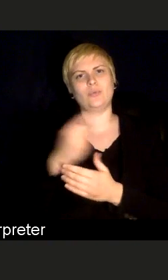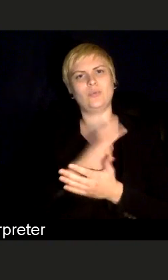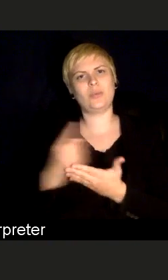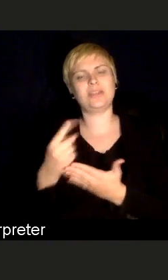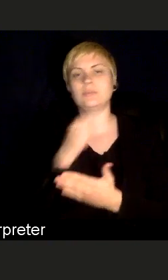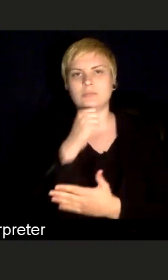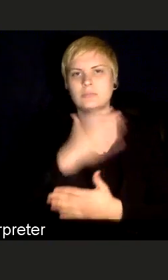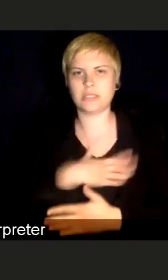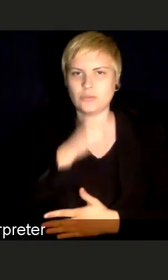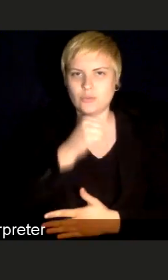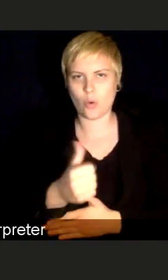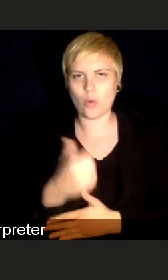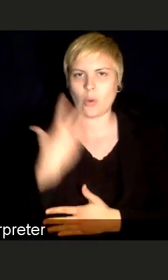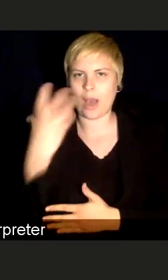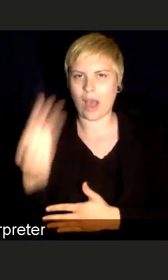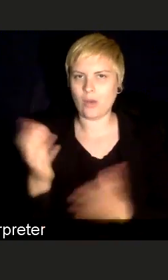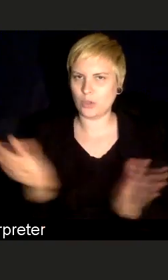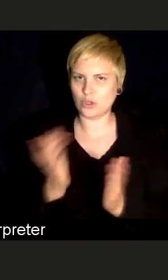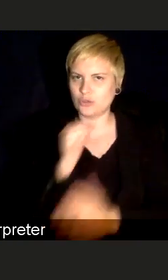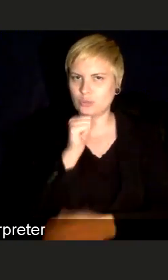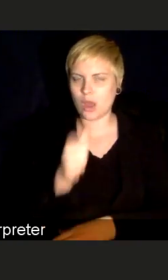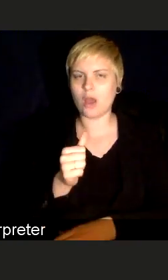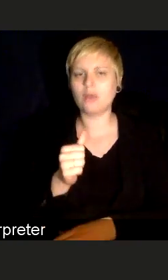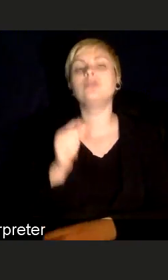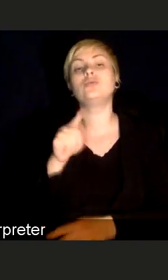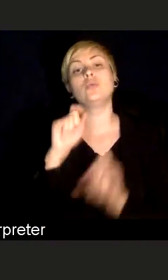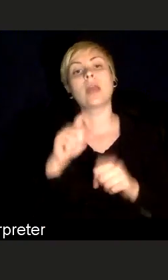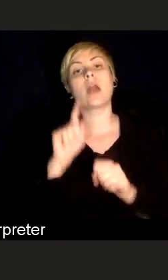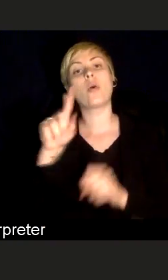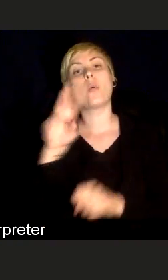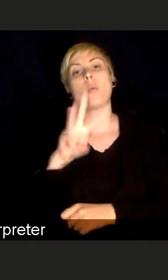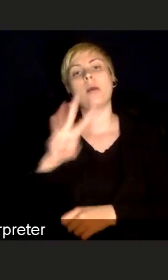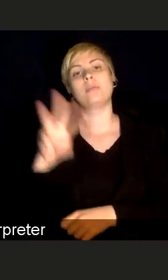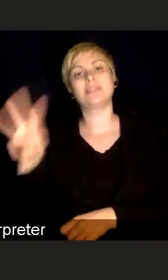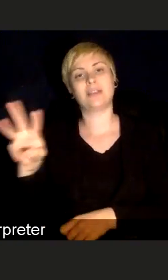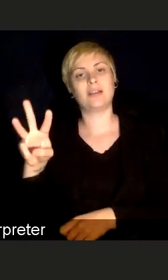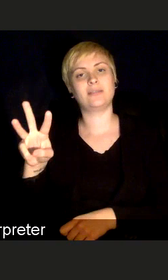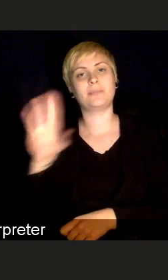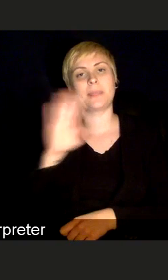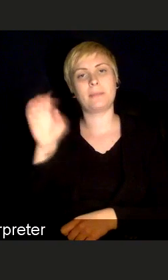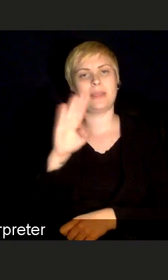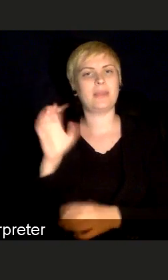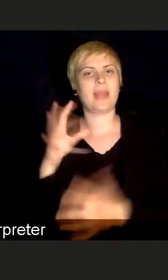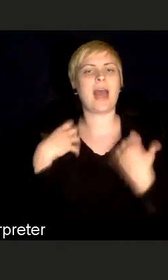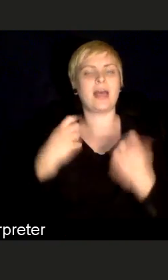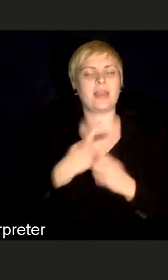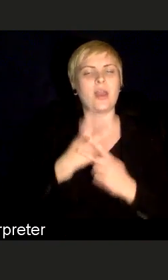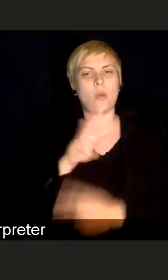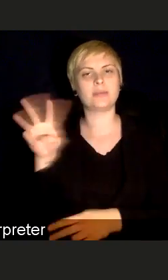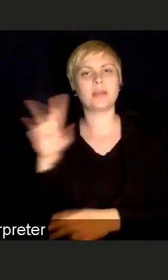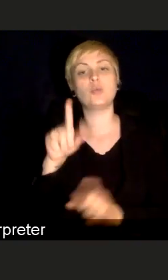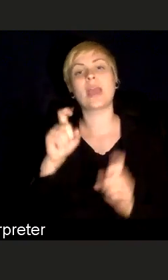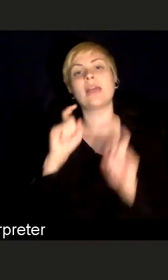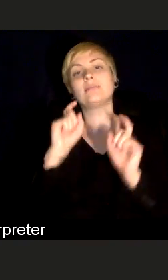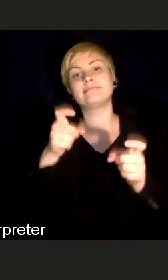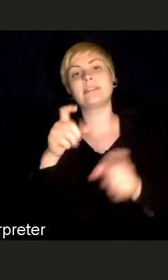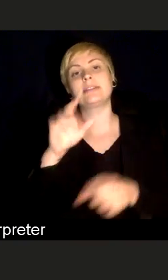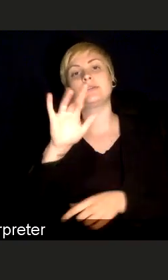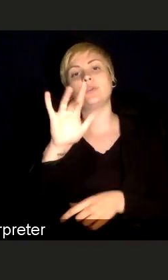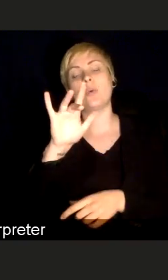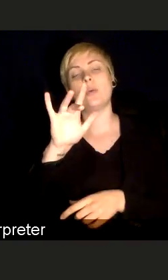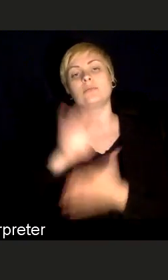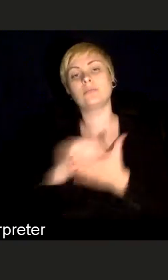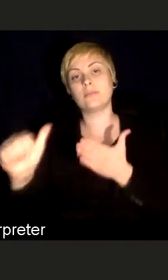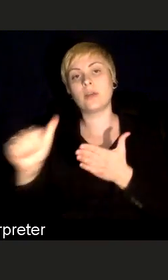you can easily go to our website. You can make a $25 donation or higher in increments